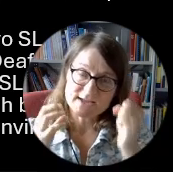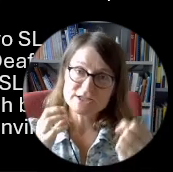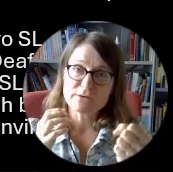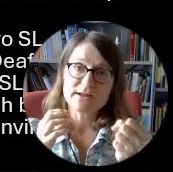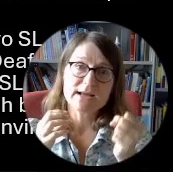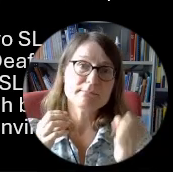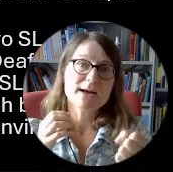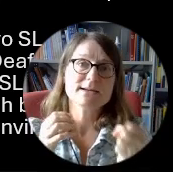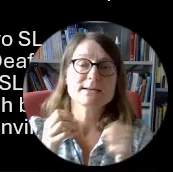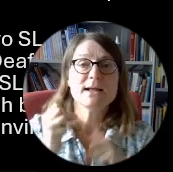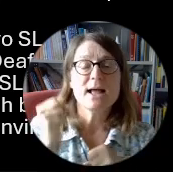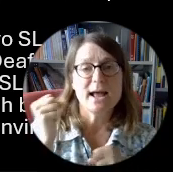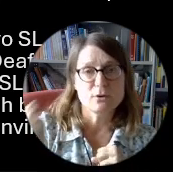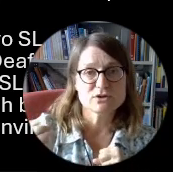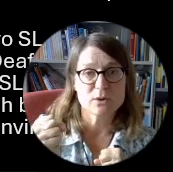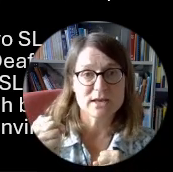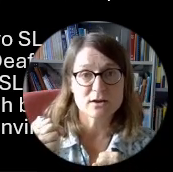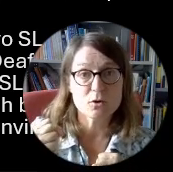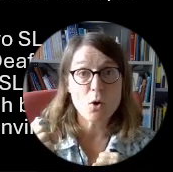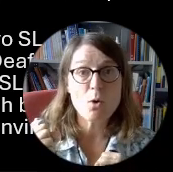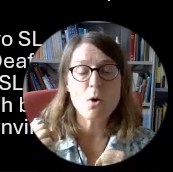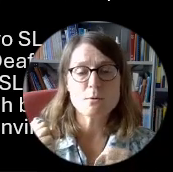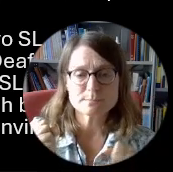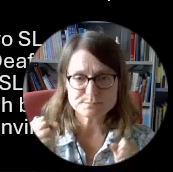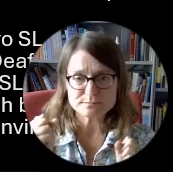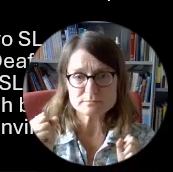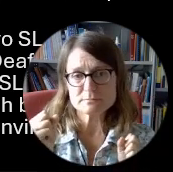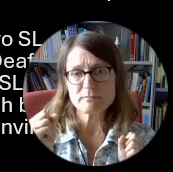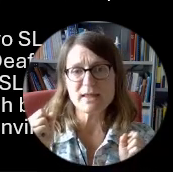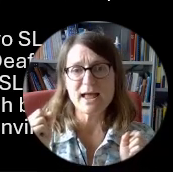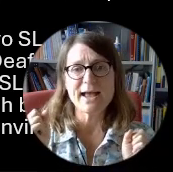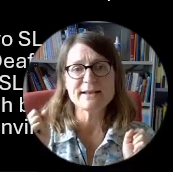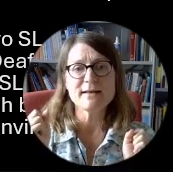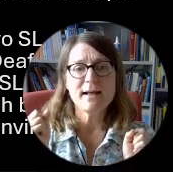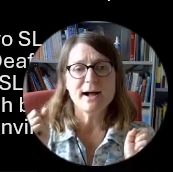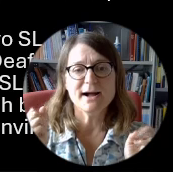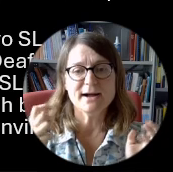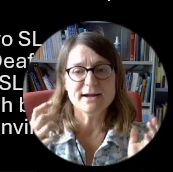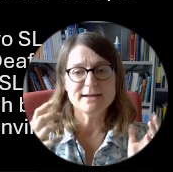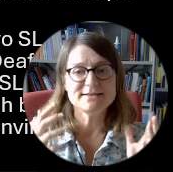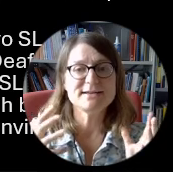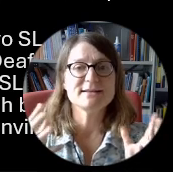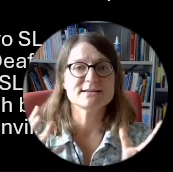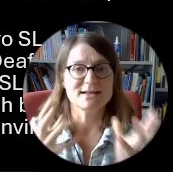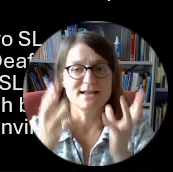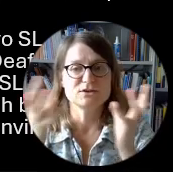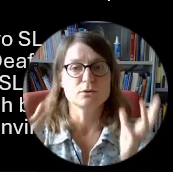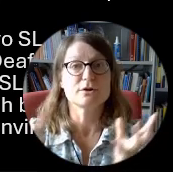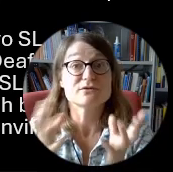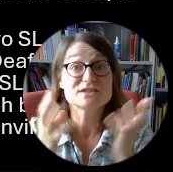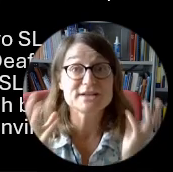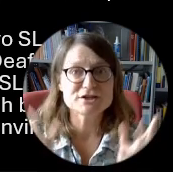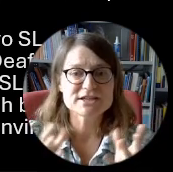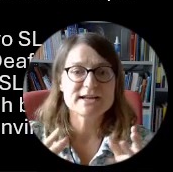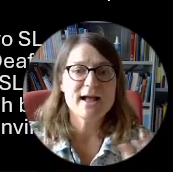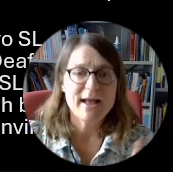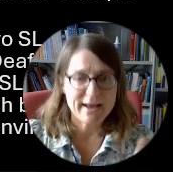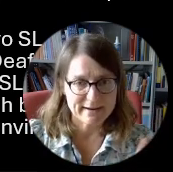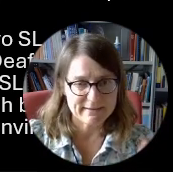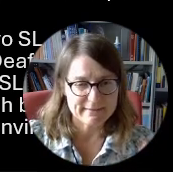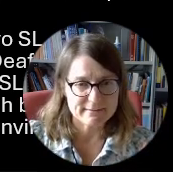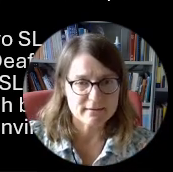in Nigeria, Ibadan, and also in Congo. And indeed, this led to a lot of